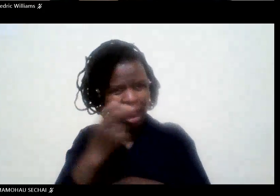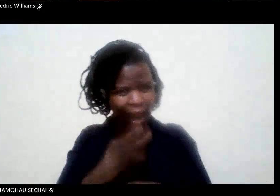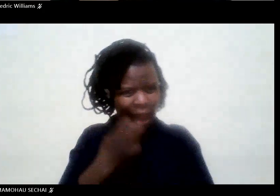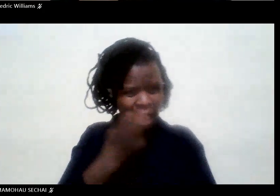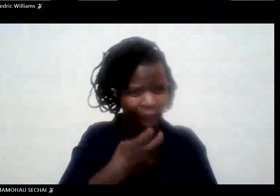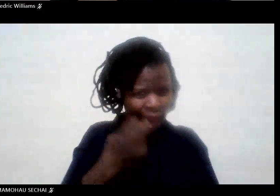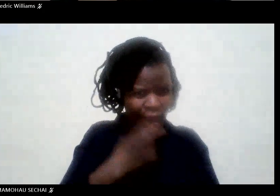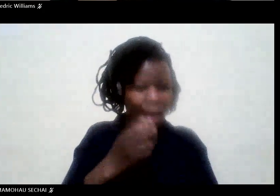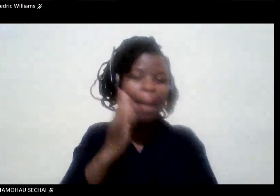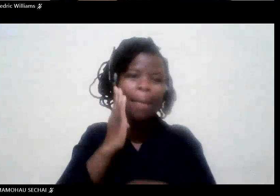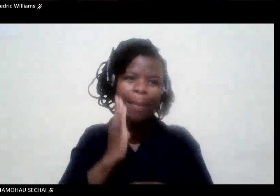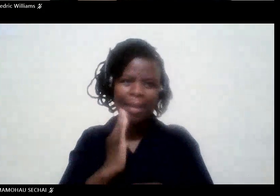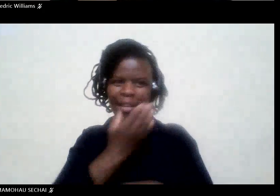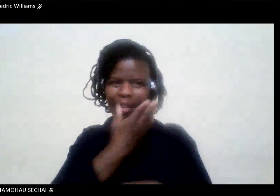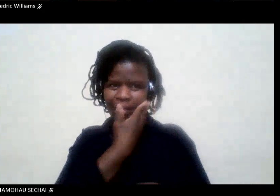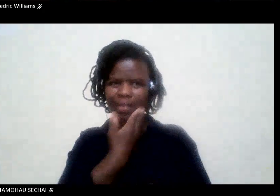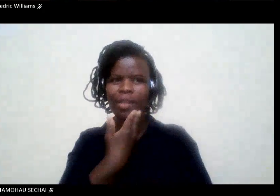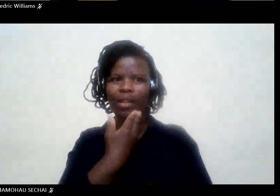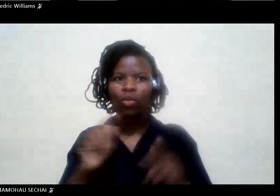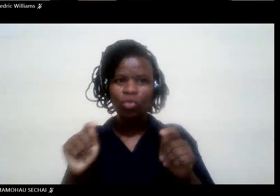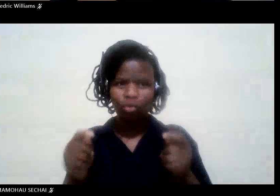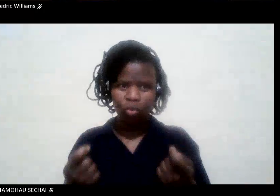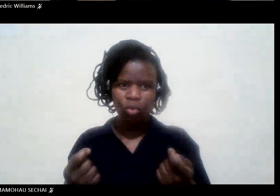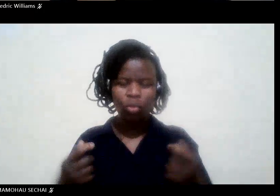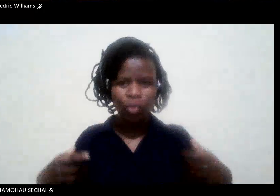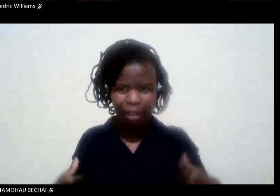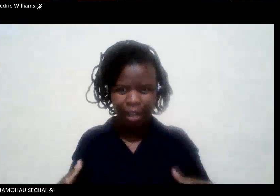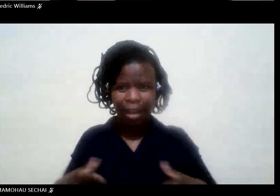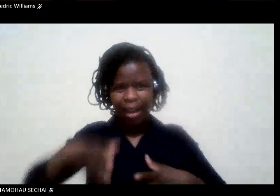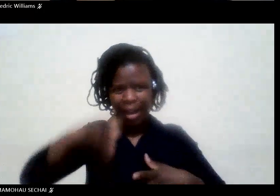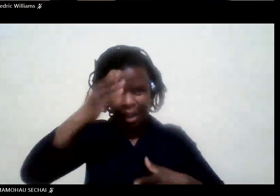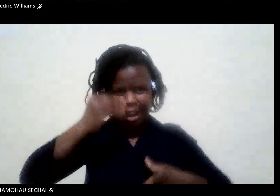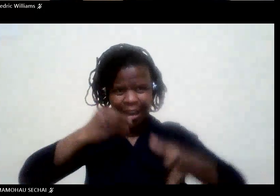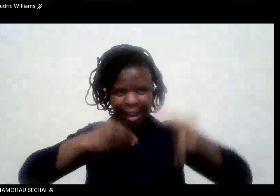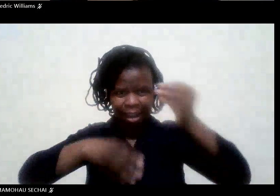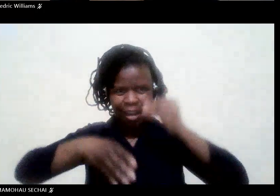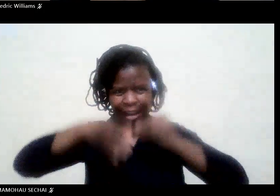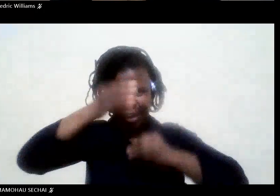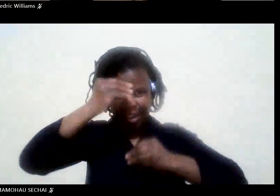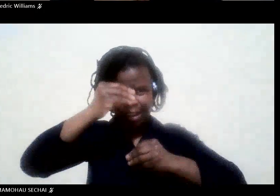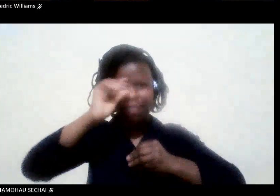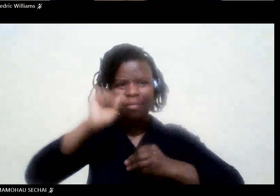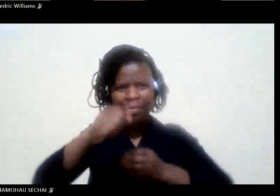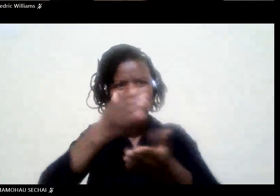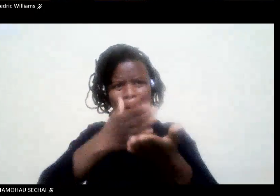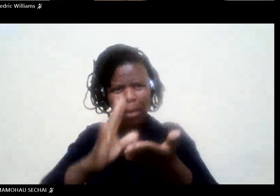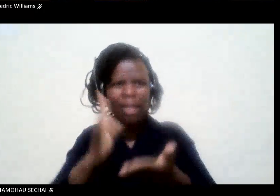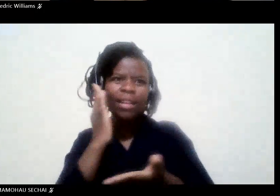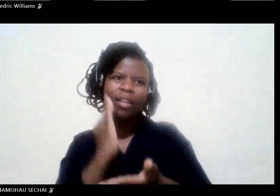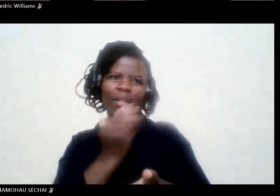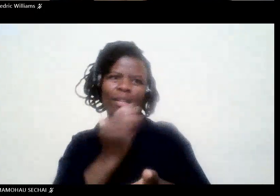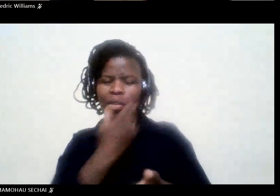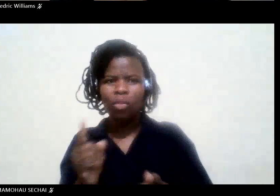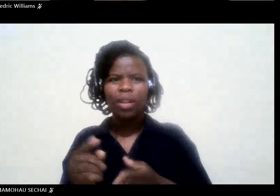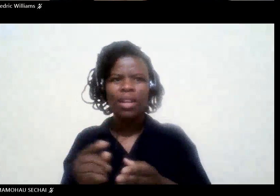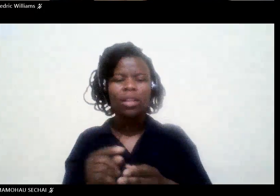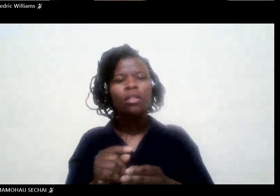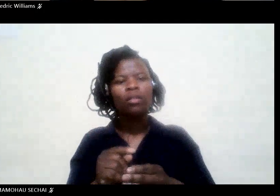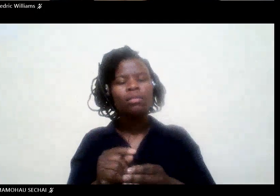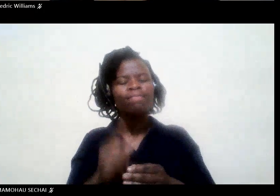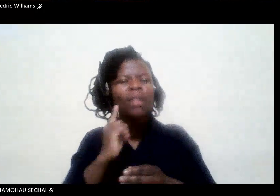it. Okay. So you start learning, the part of the benefit is that the teachers start learning